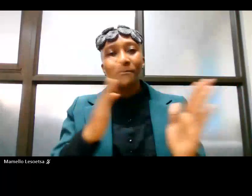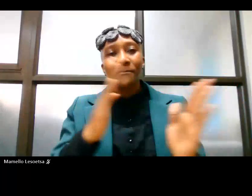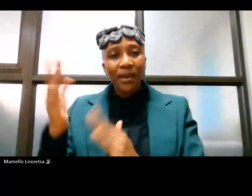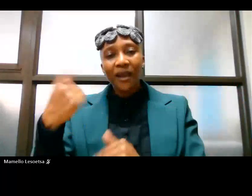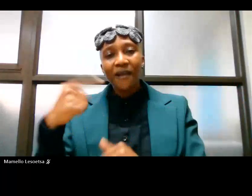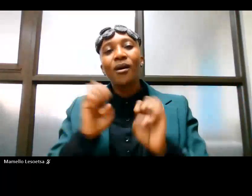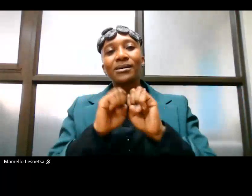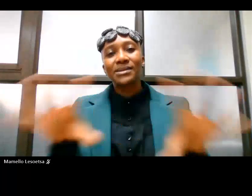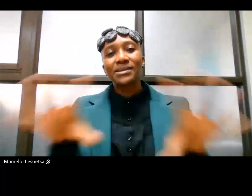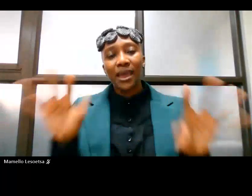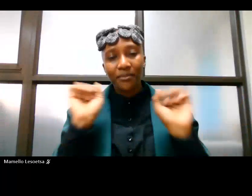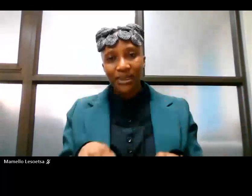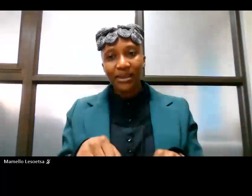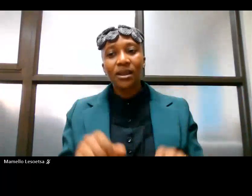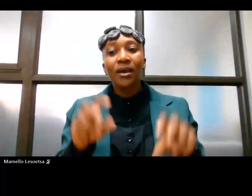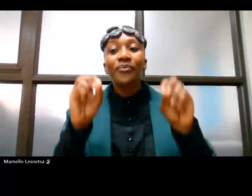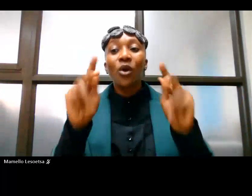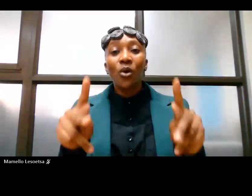right. Okay.